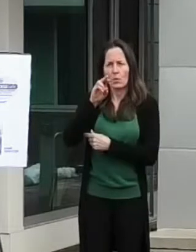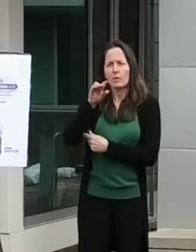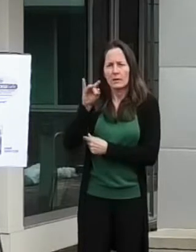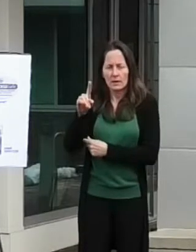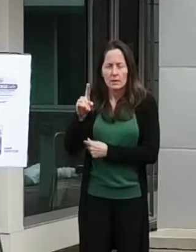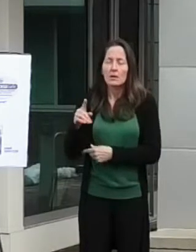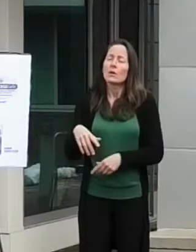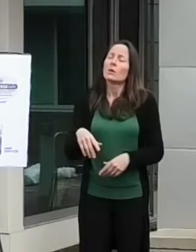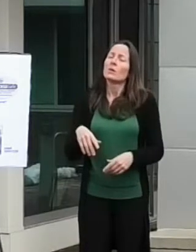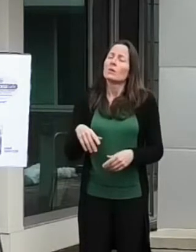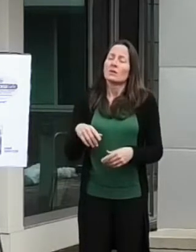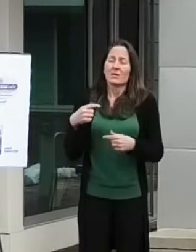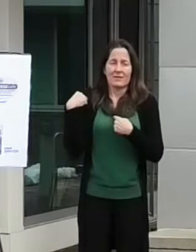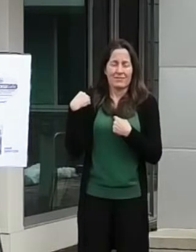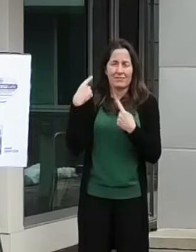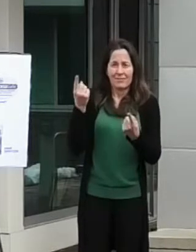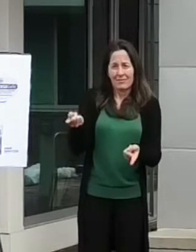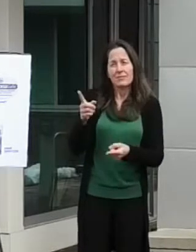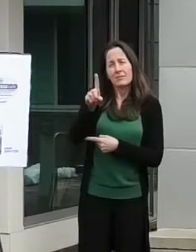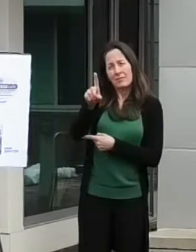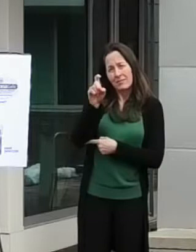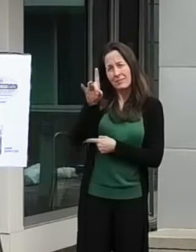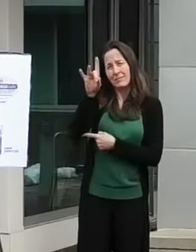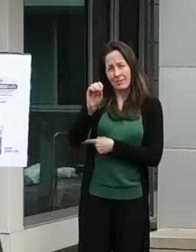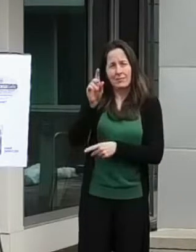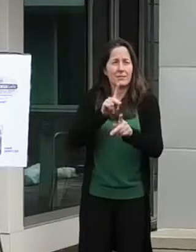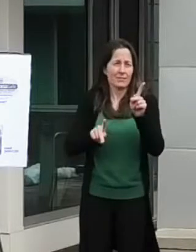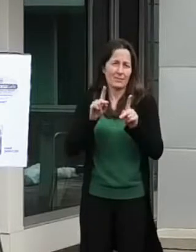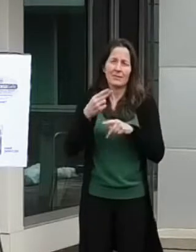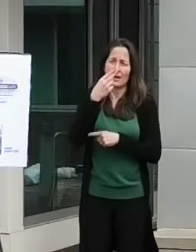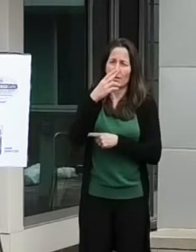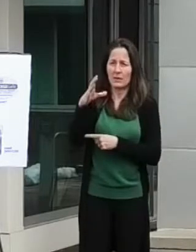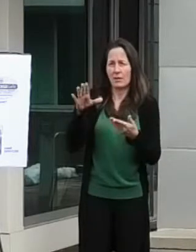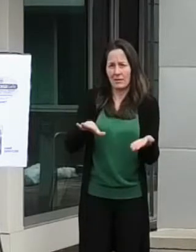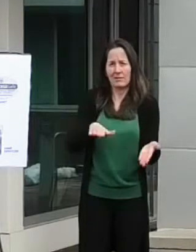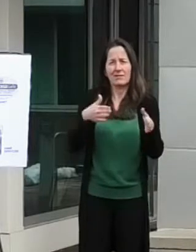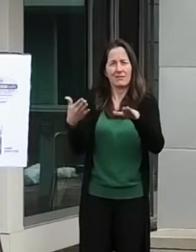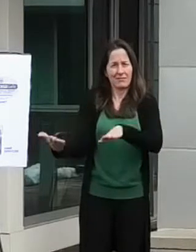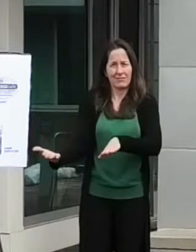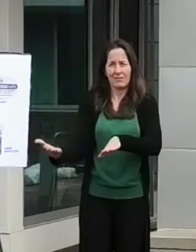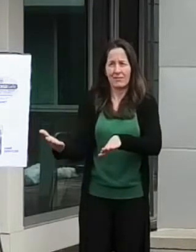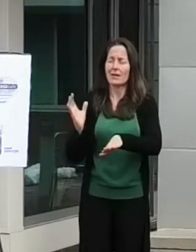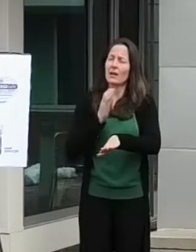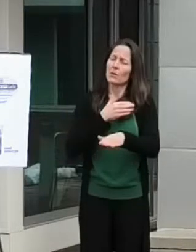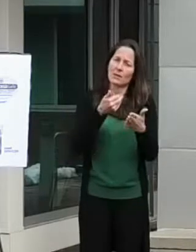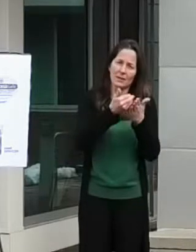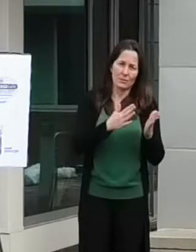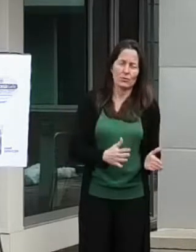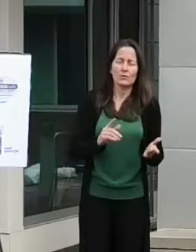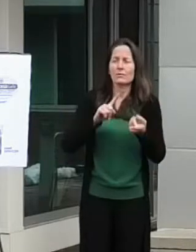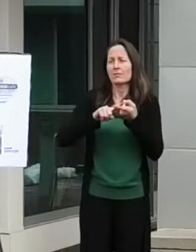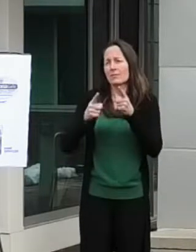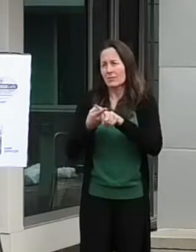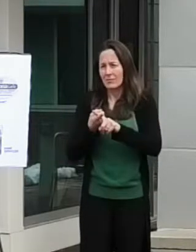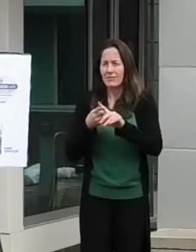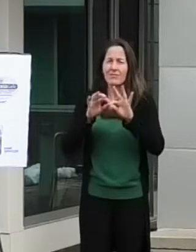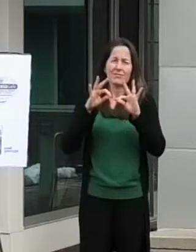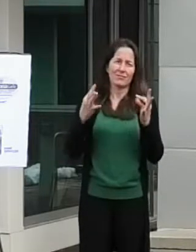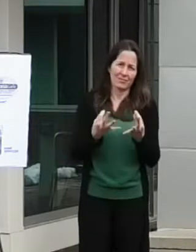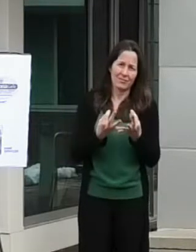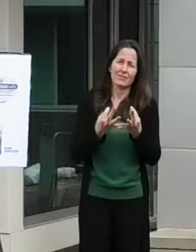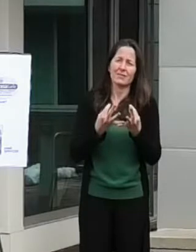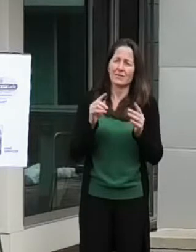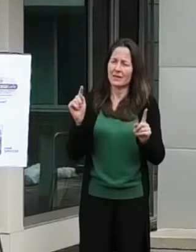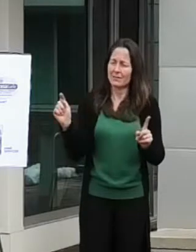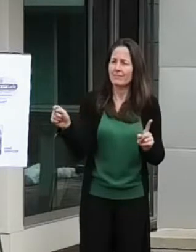the lives of 180 of our neighbors, our friends, our loved ones.